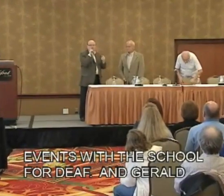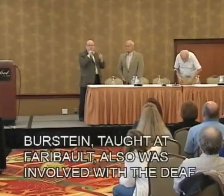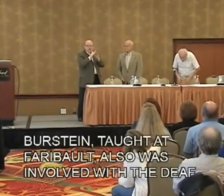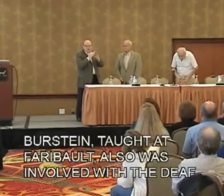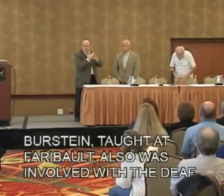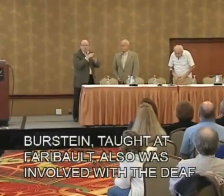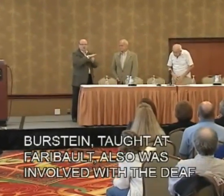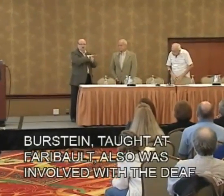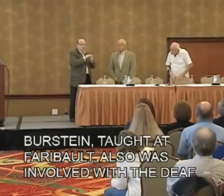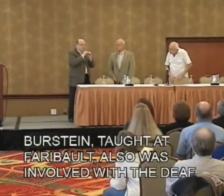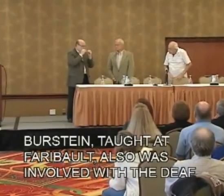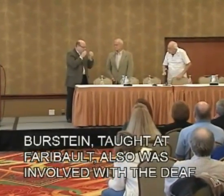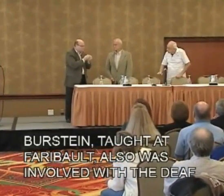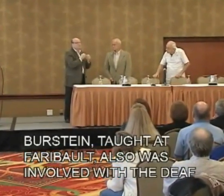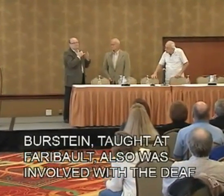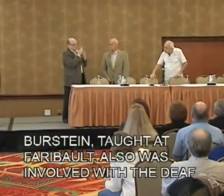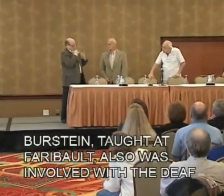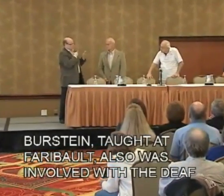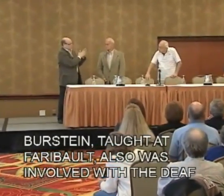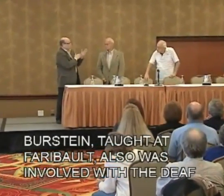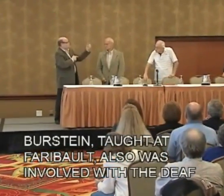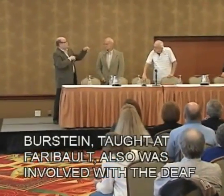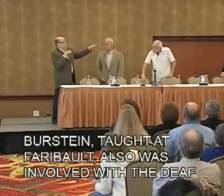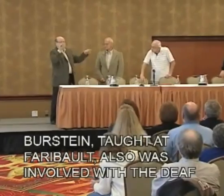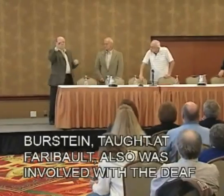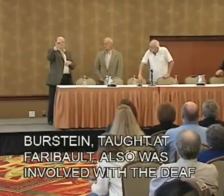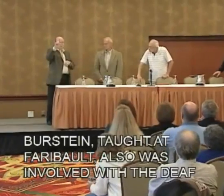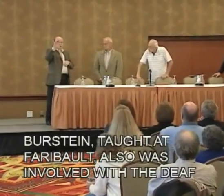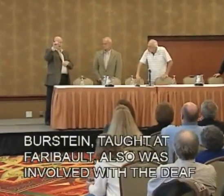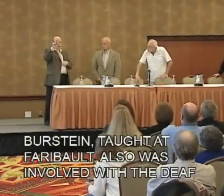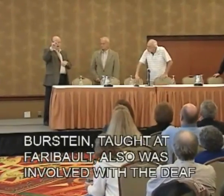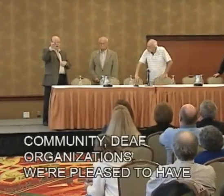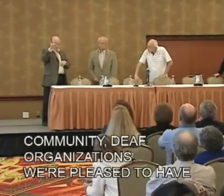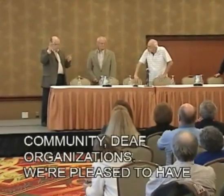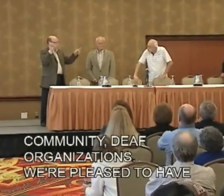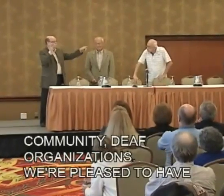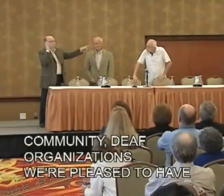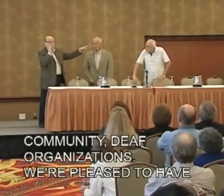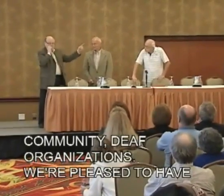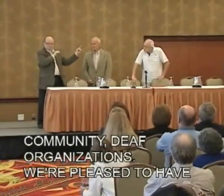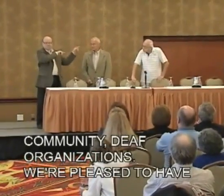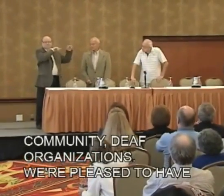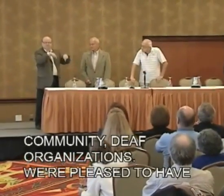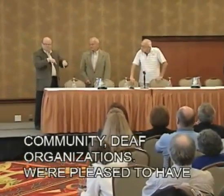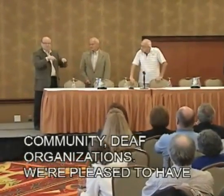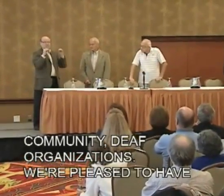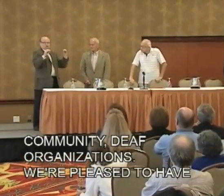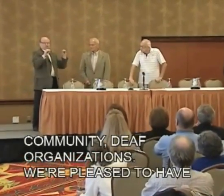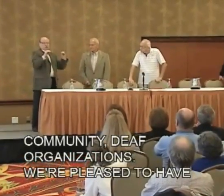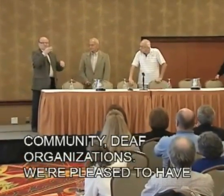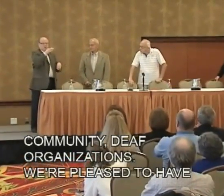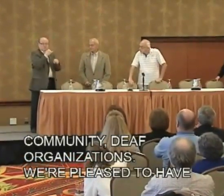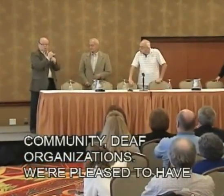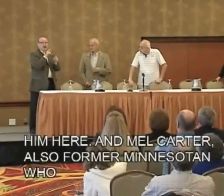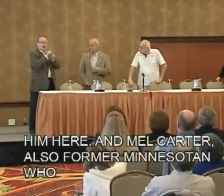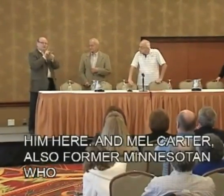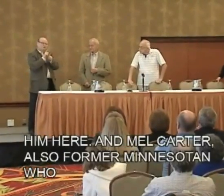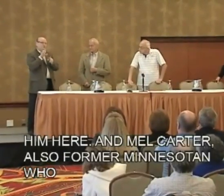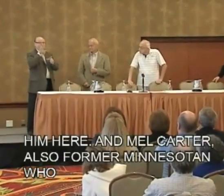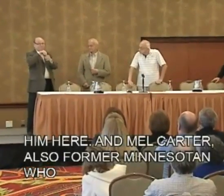also was involved with the Deaf community, Deaf organizations, we're pleased to have him here and Mel Carter, also a former Minnesotan who taught at Fair